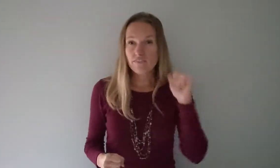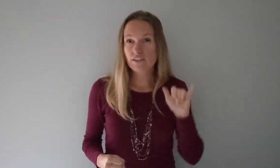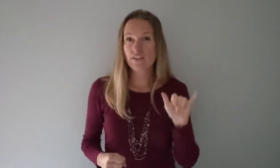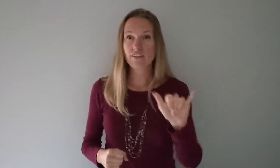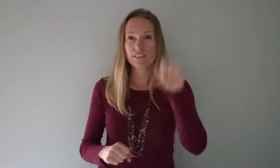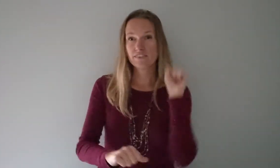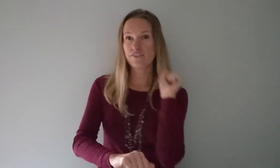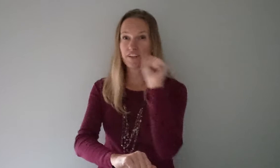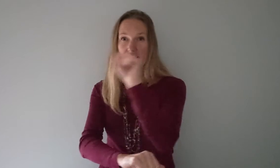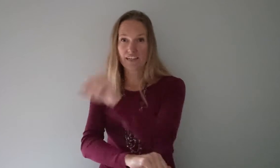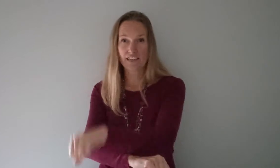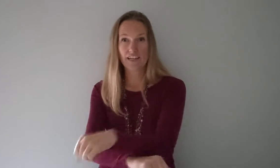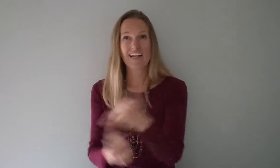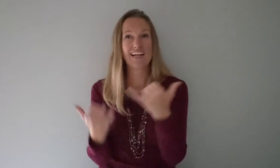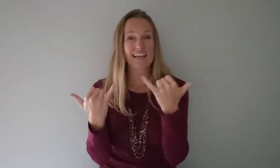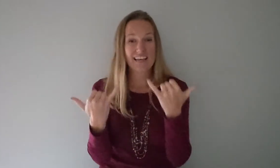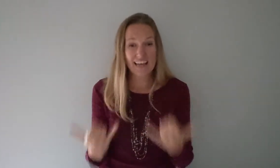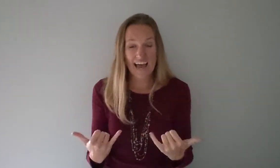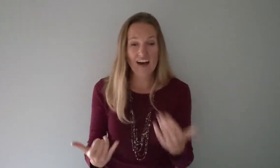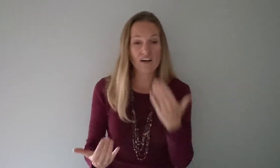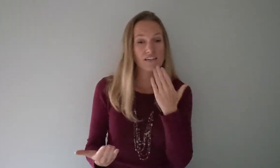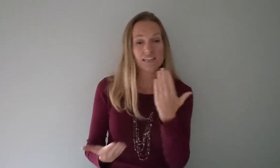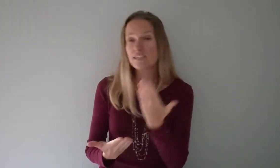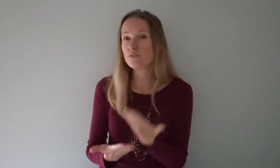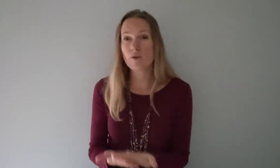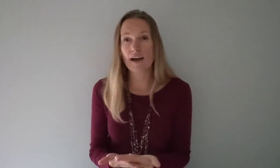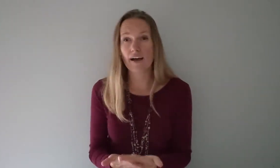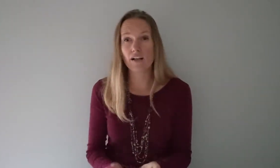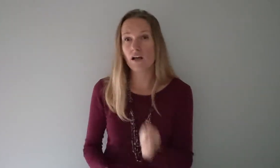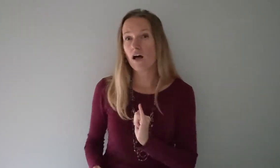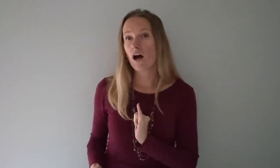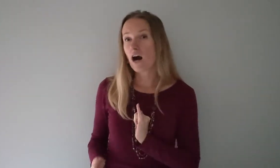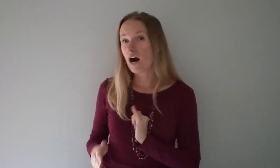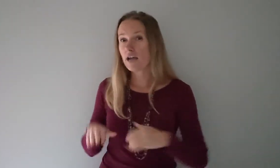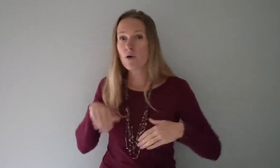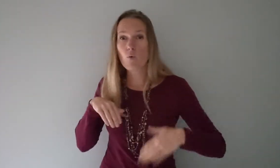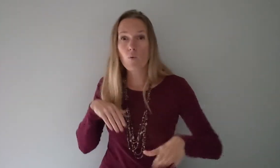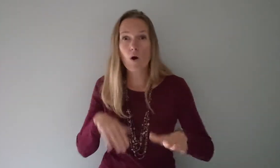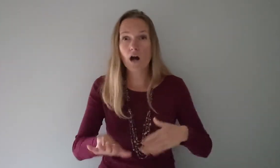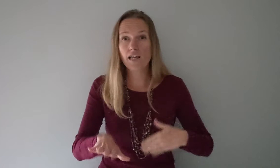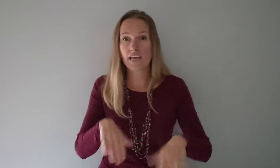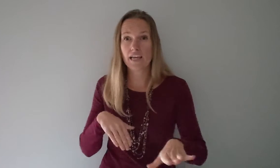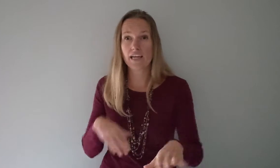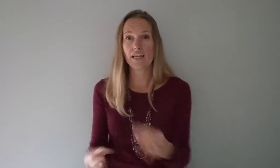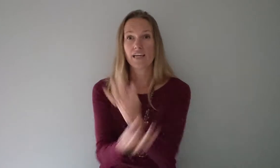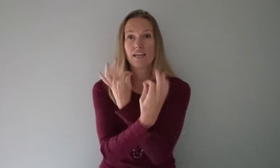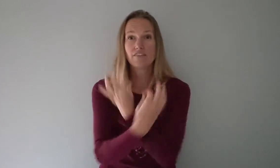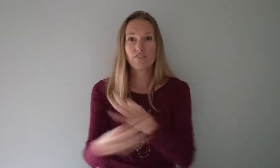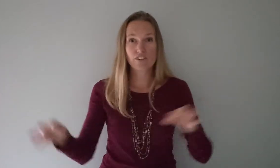forever defeated. Now it is well. I'm walking in